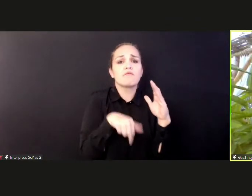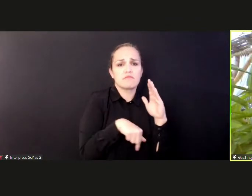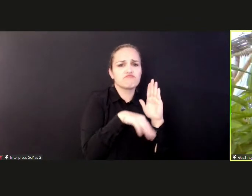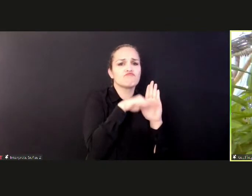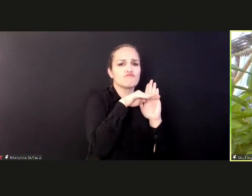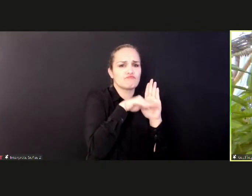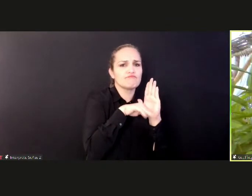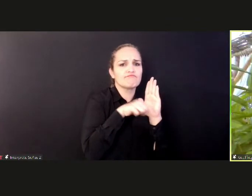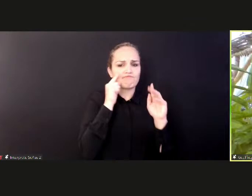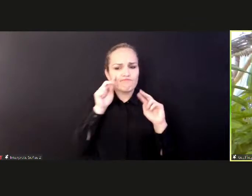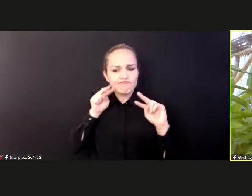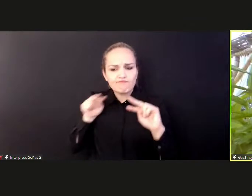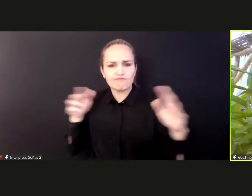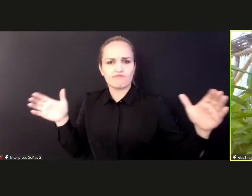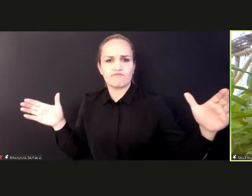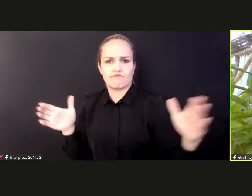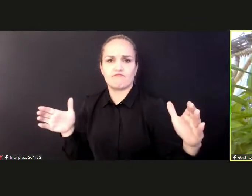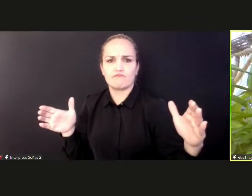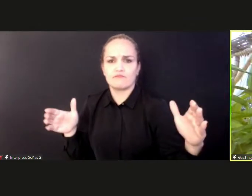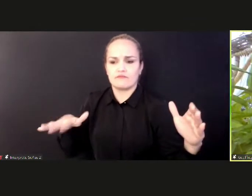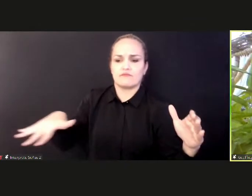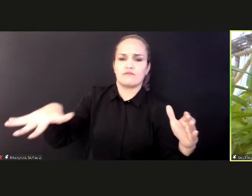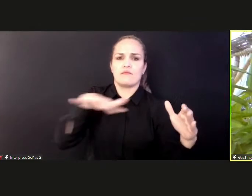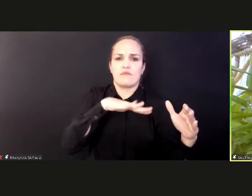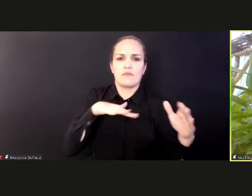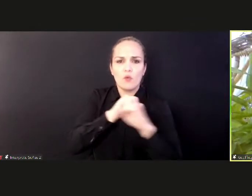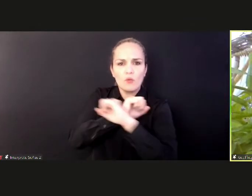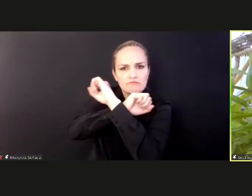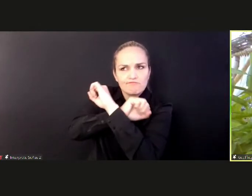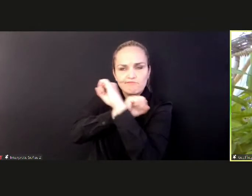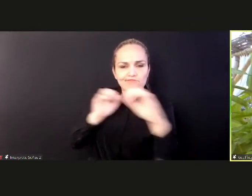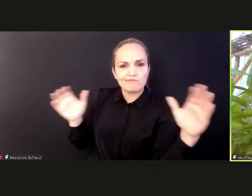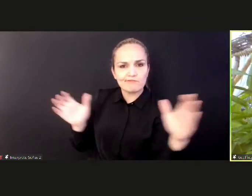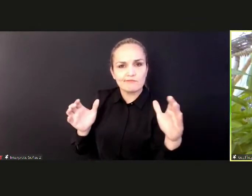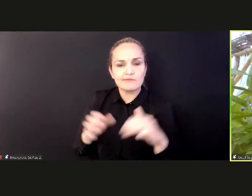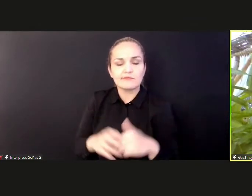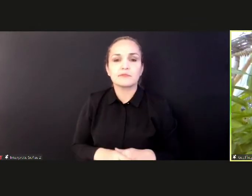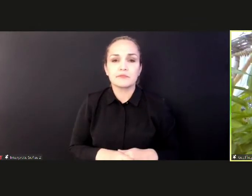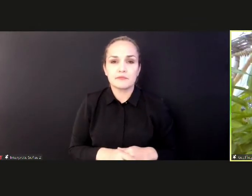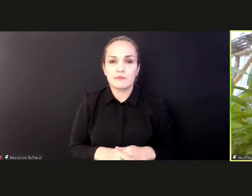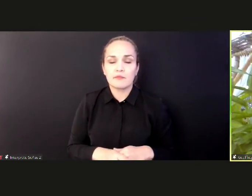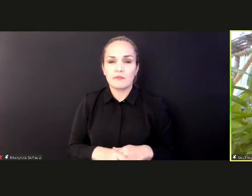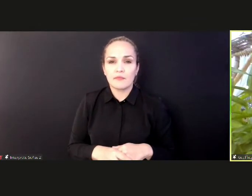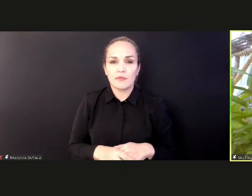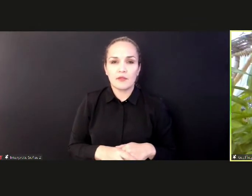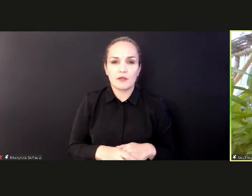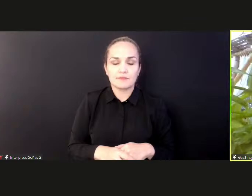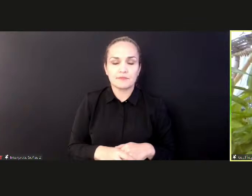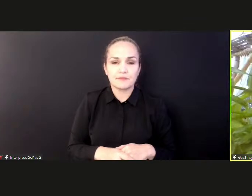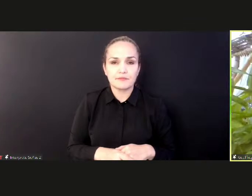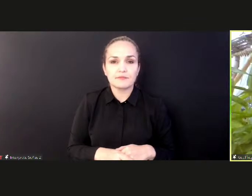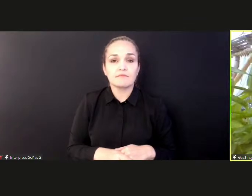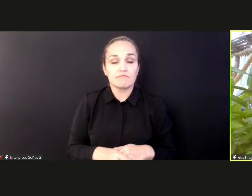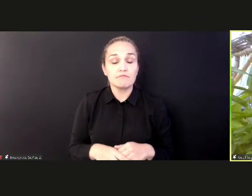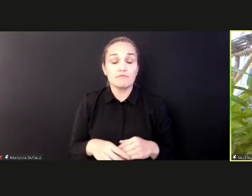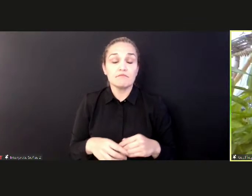need to drive the conservation agenda. And that is why communities have been brought on board to ensure the